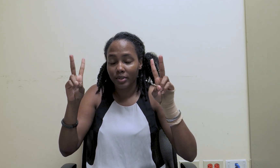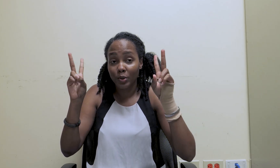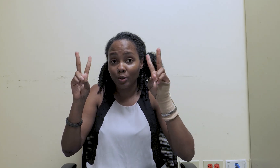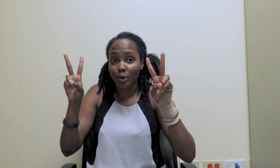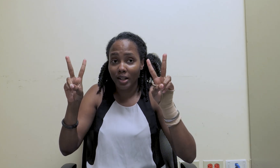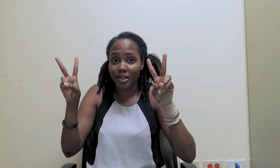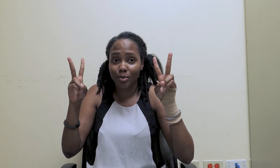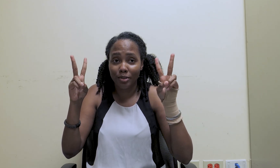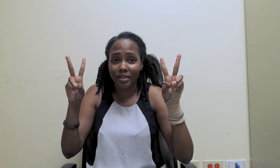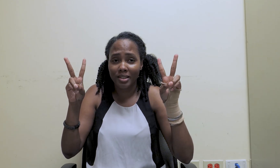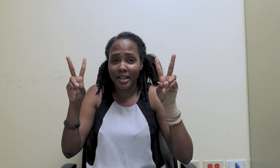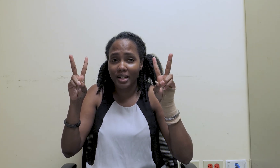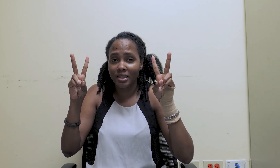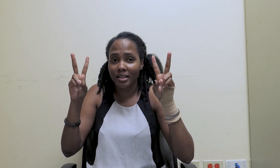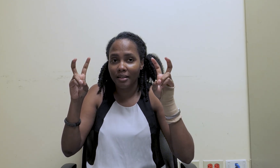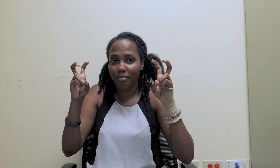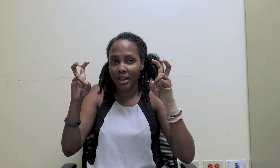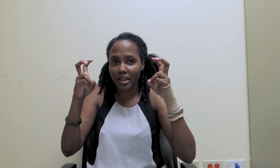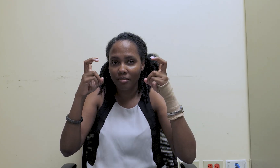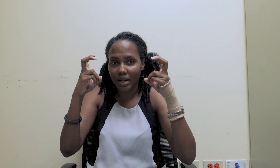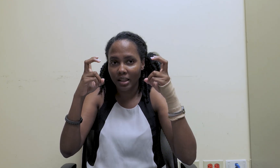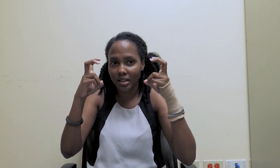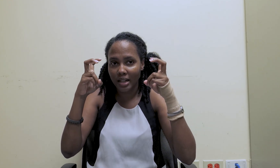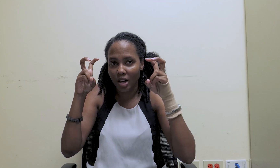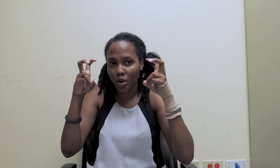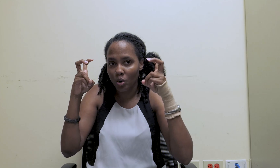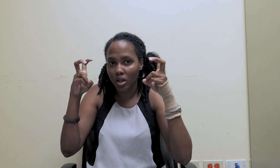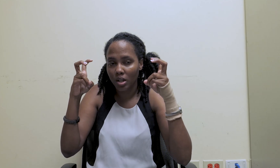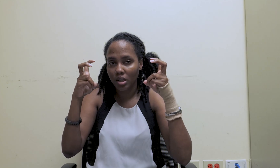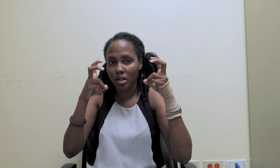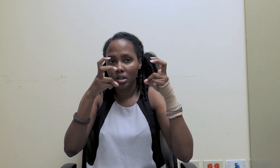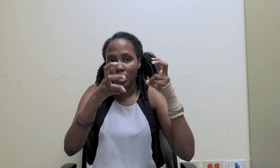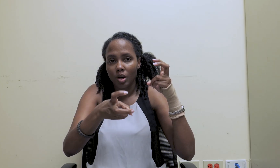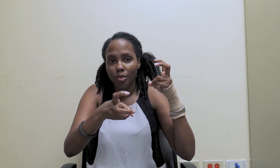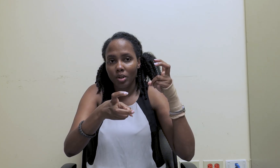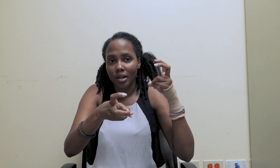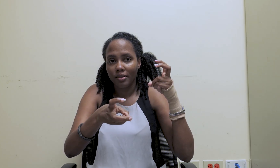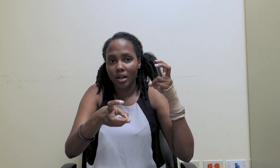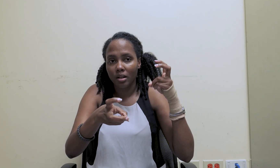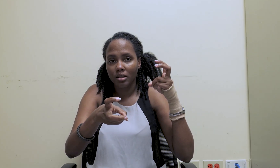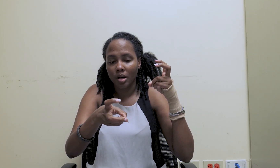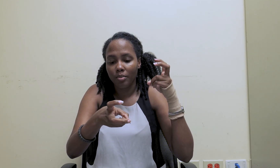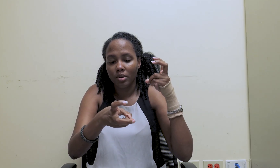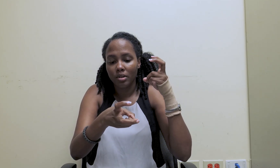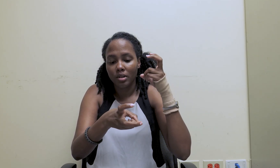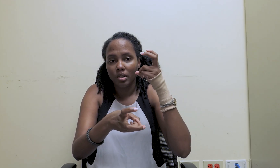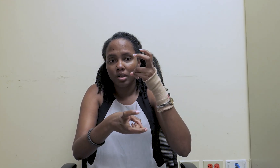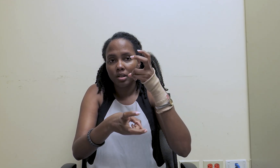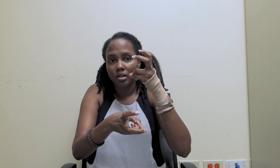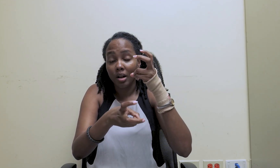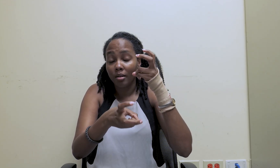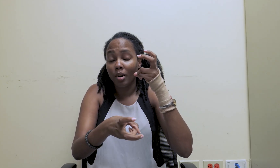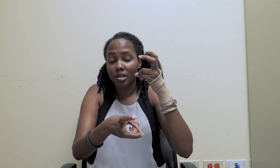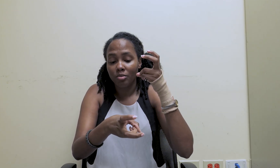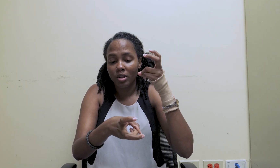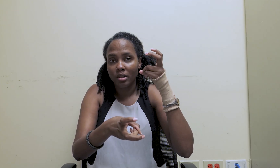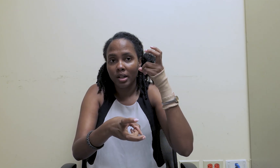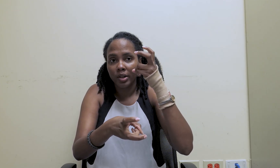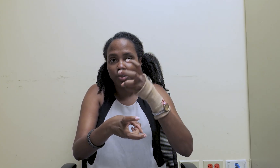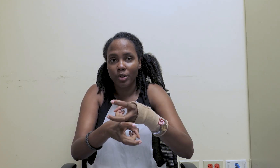Use both hands, put the fingers like this, then bend them like this, like a hook. Put the left hand on top, on the bottom rather, and then you can put the